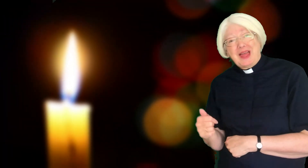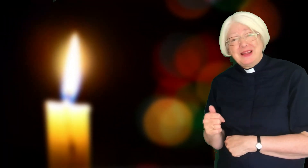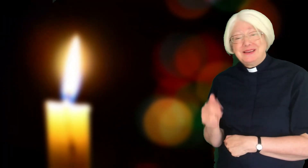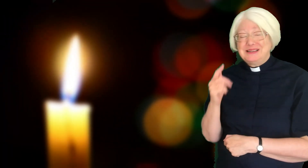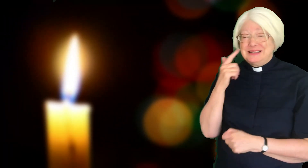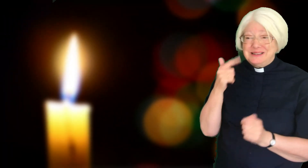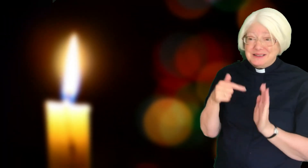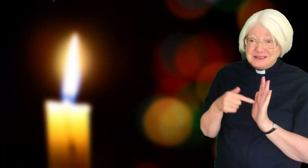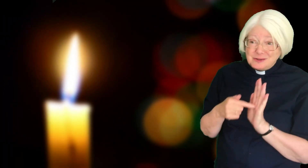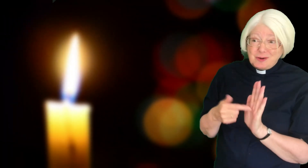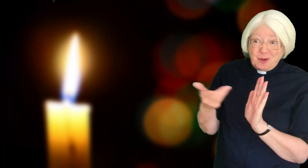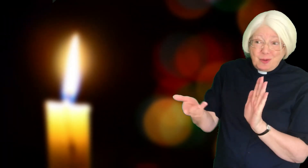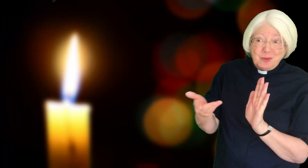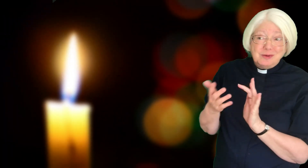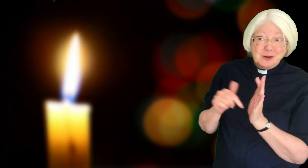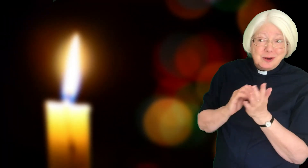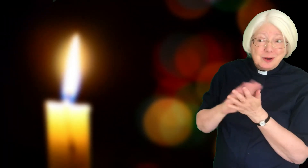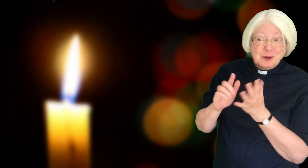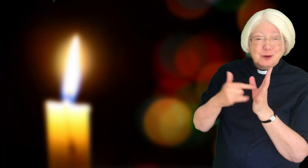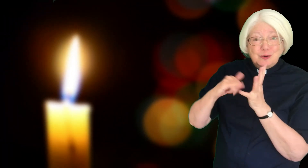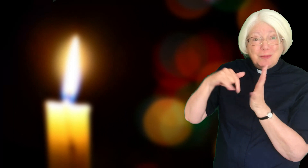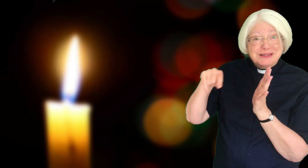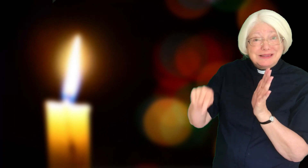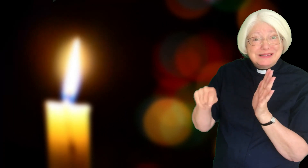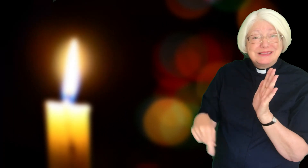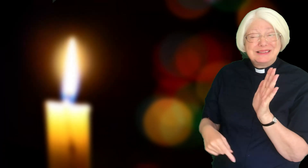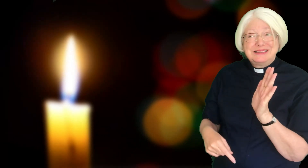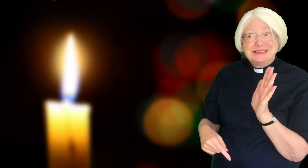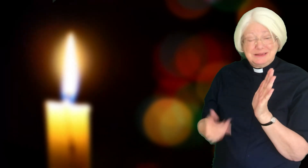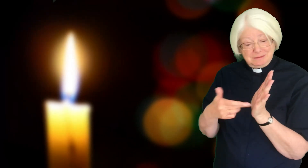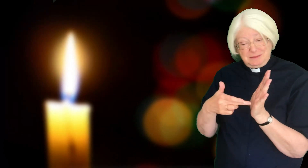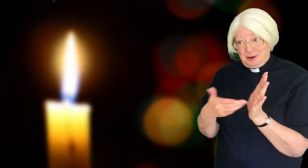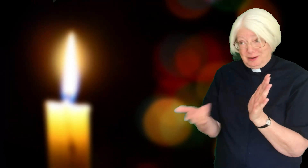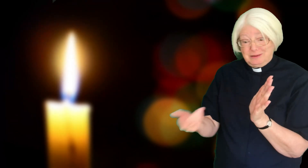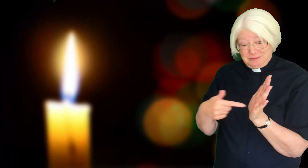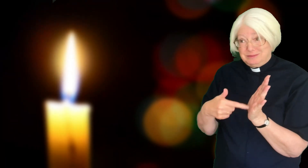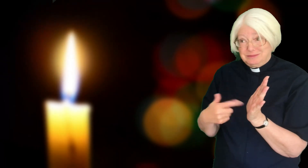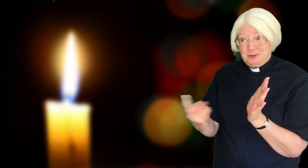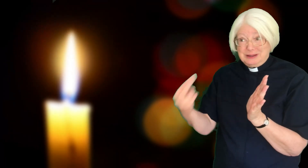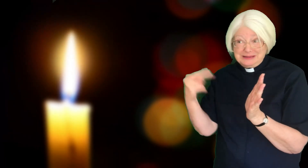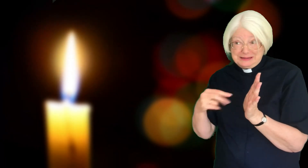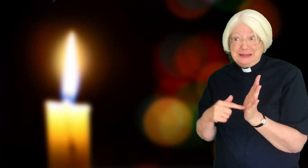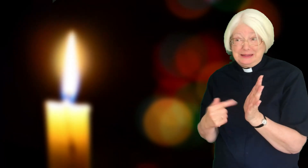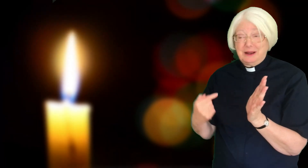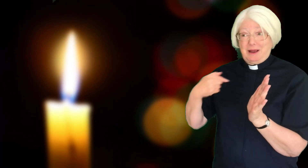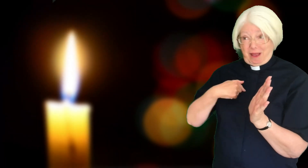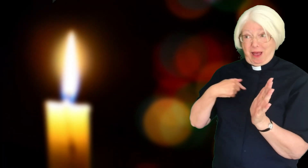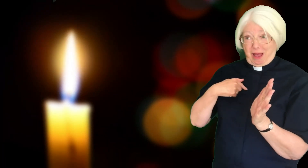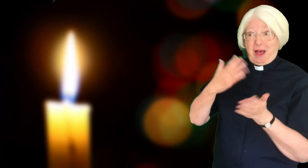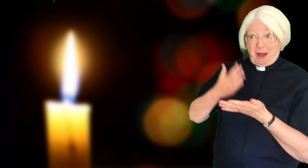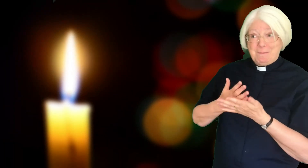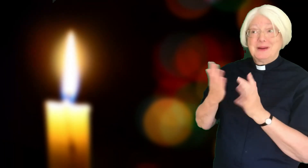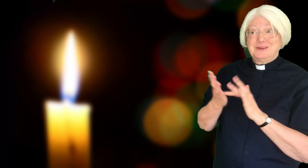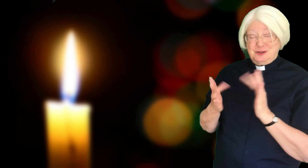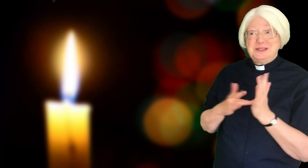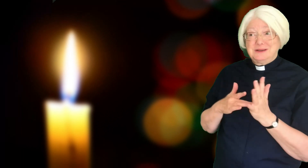silence Jesus by nailing his hands. And then Jesus so graciously shows those wounds to